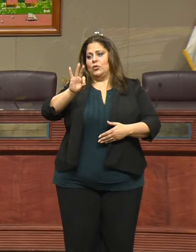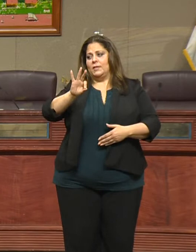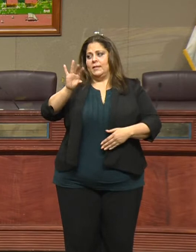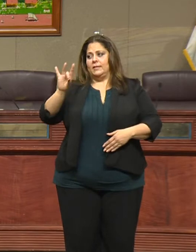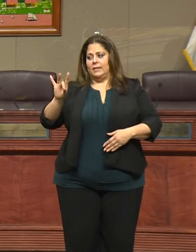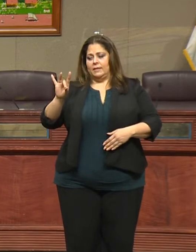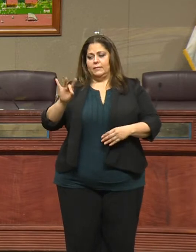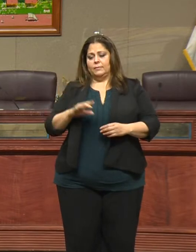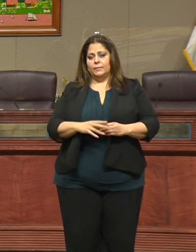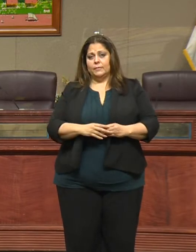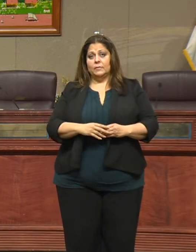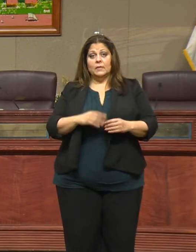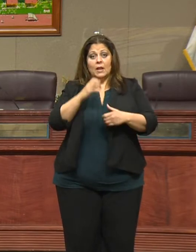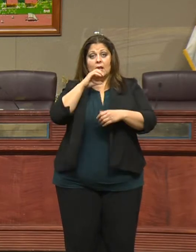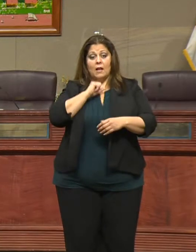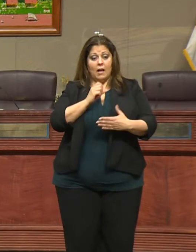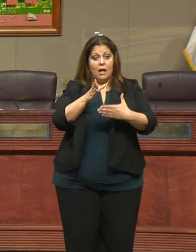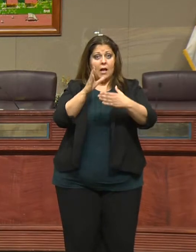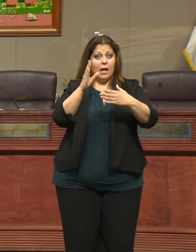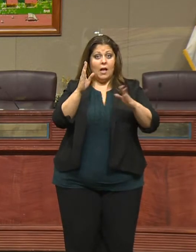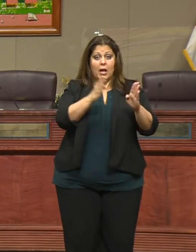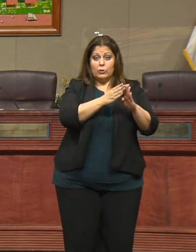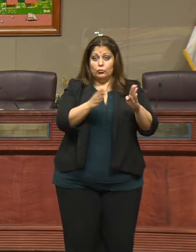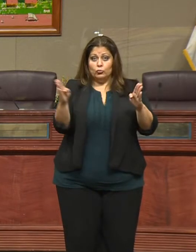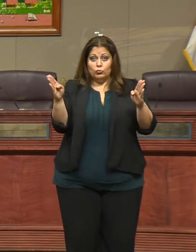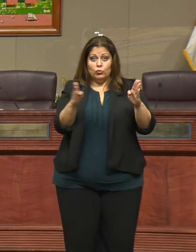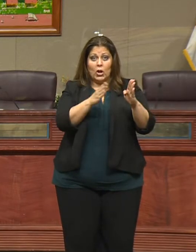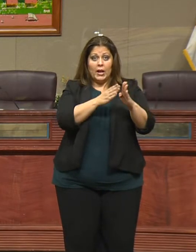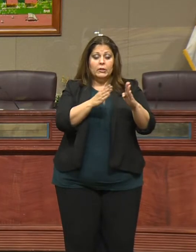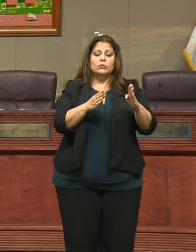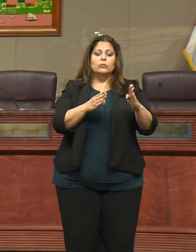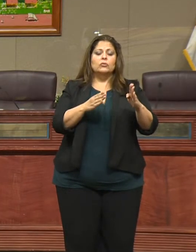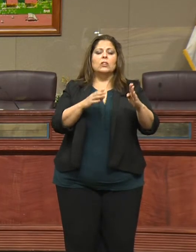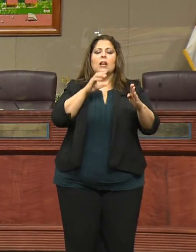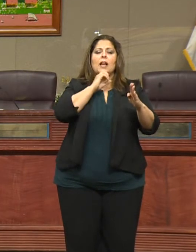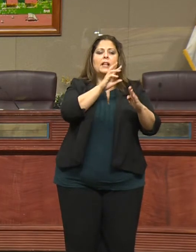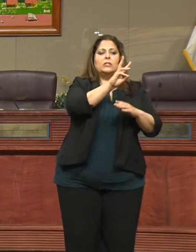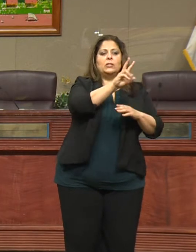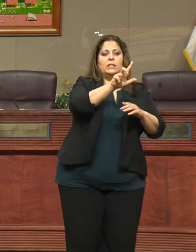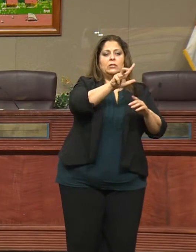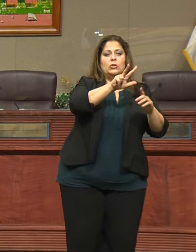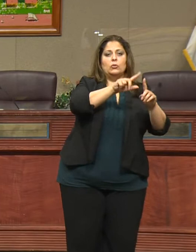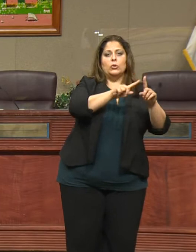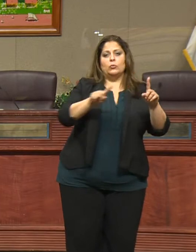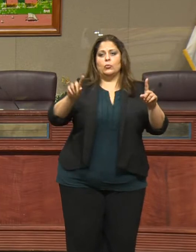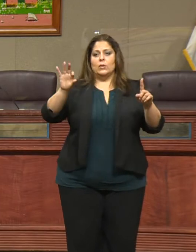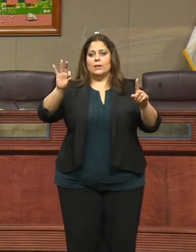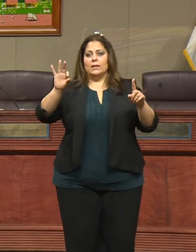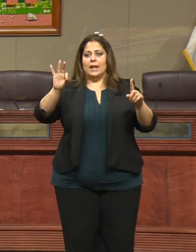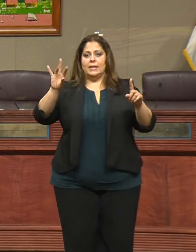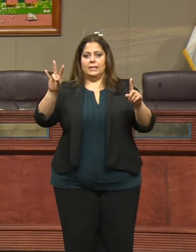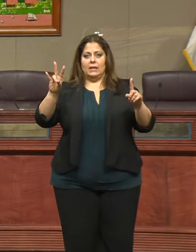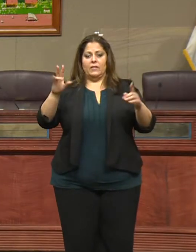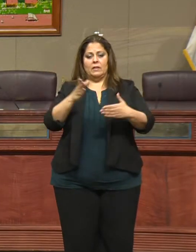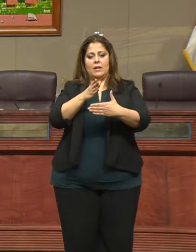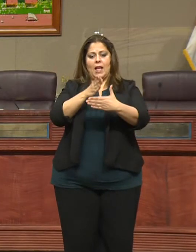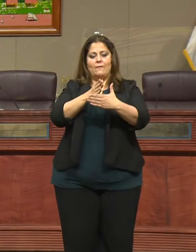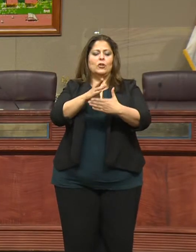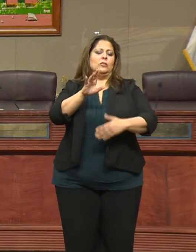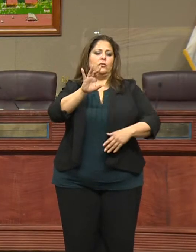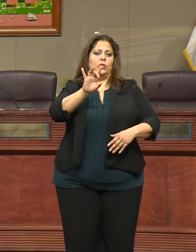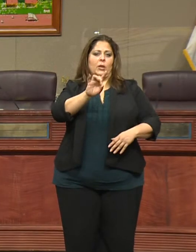1,198. The age range of these newest deaths was from 63 to 97 years old, with a median age of 81